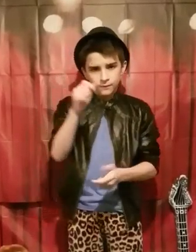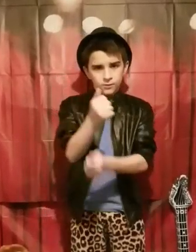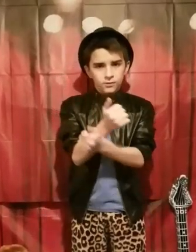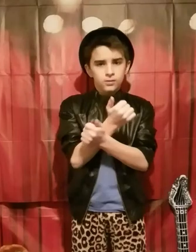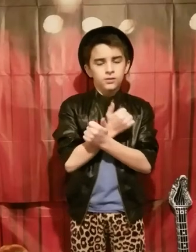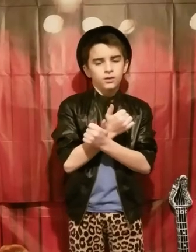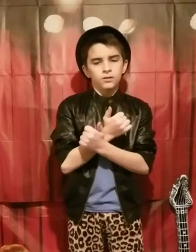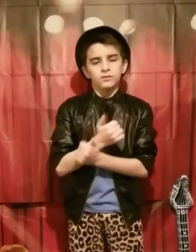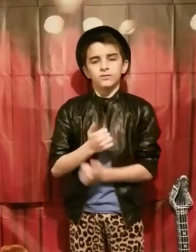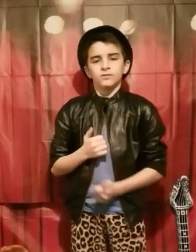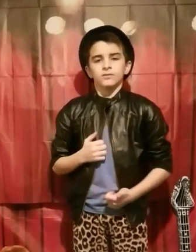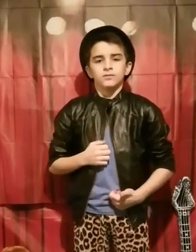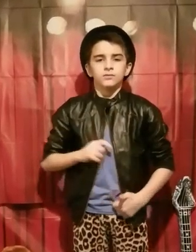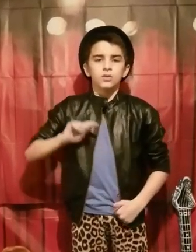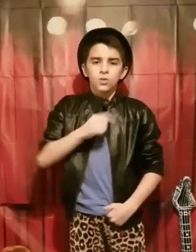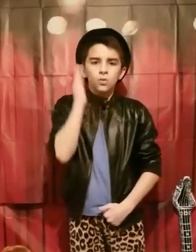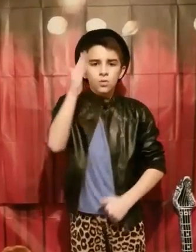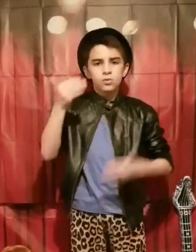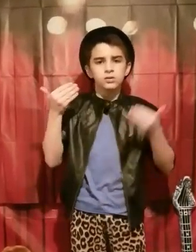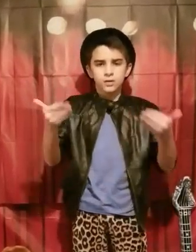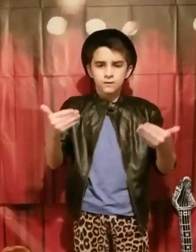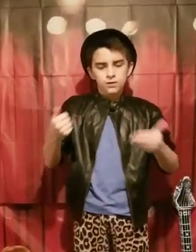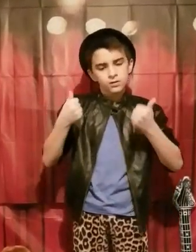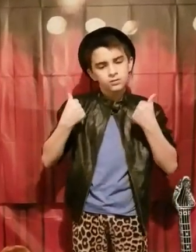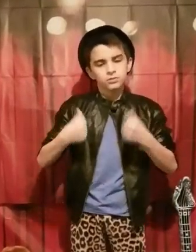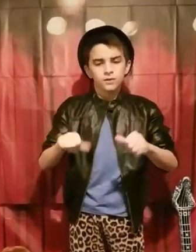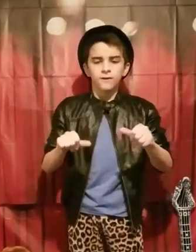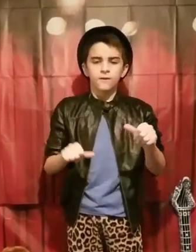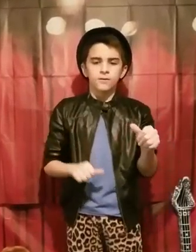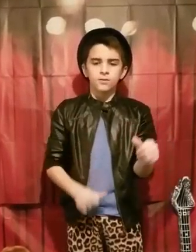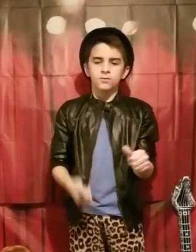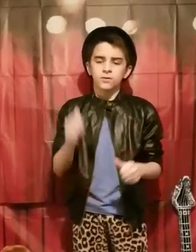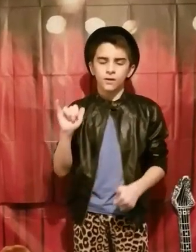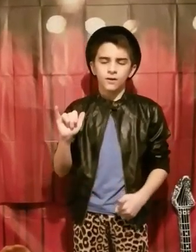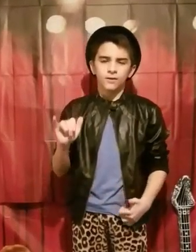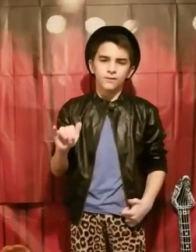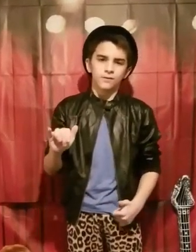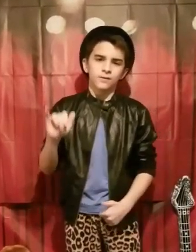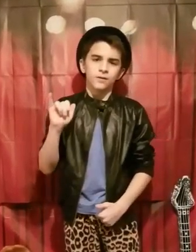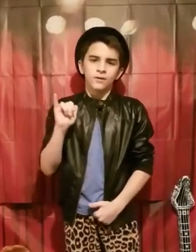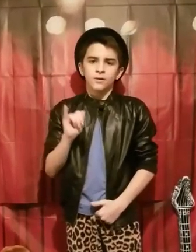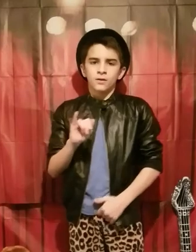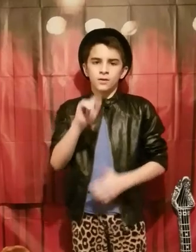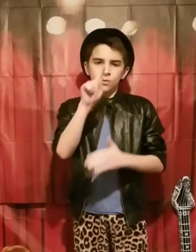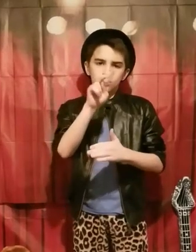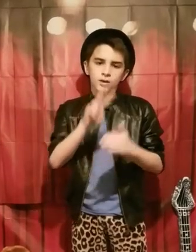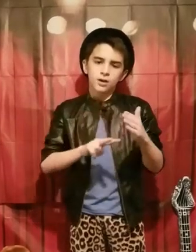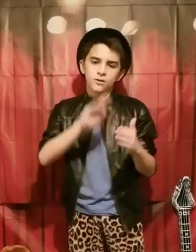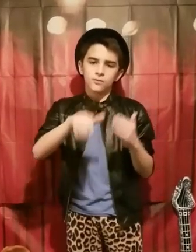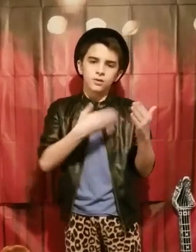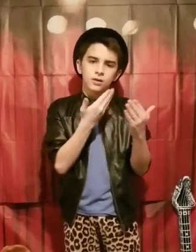for us We'll give it a shot Oh, I'm halfway